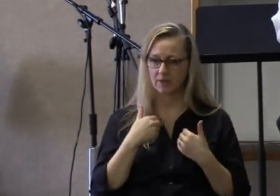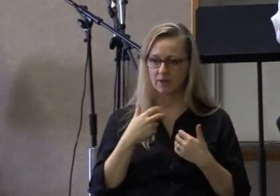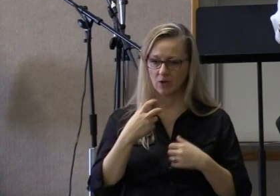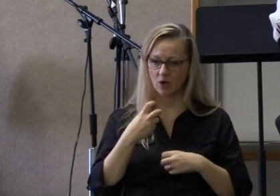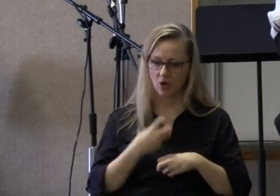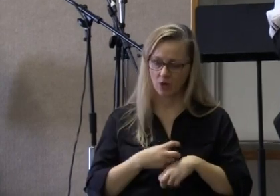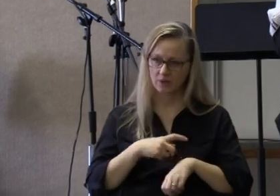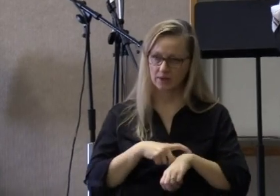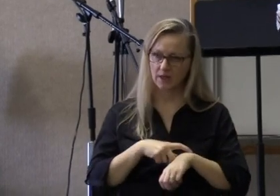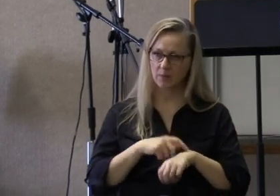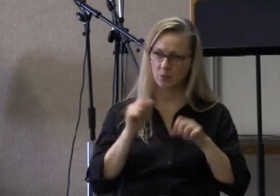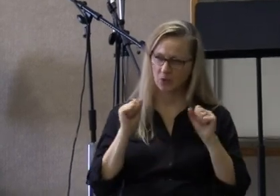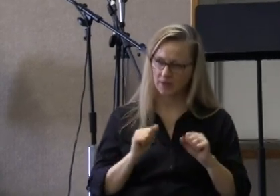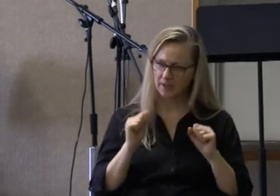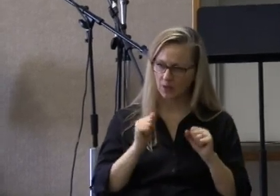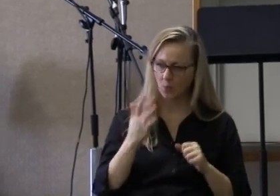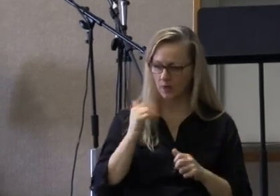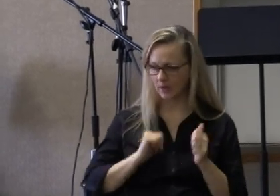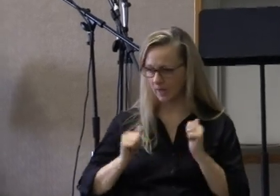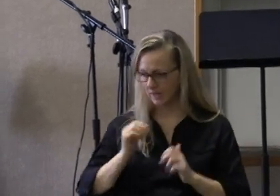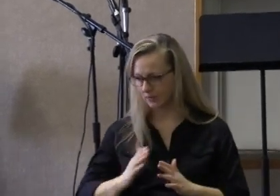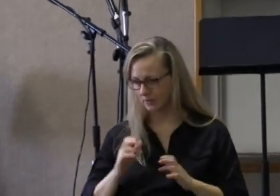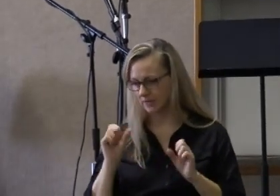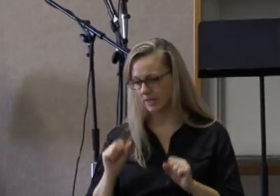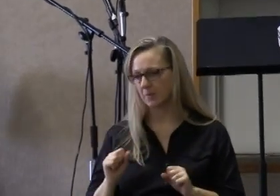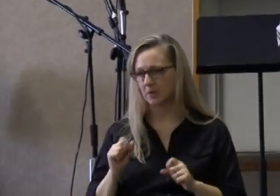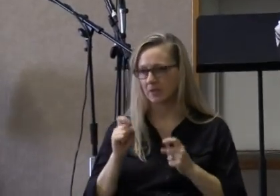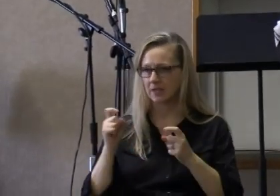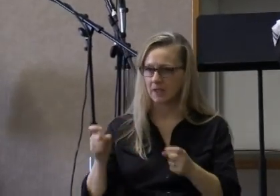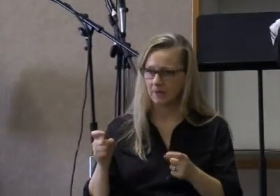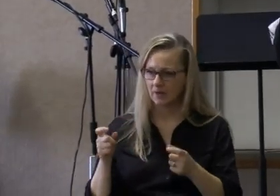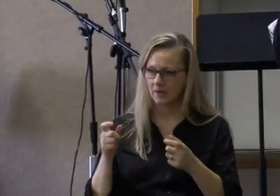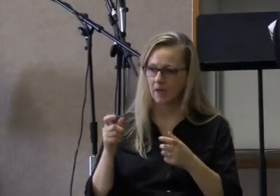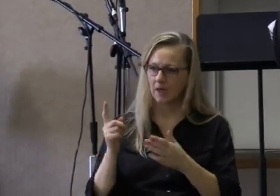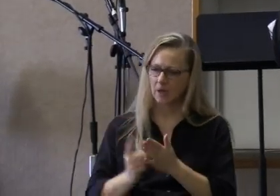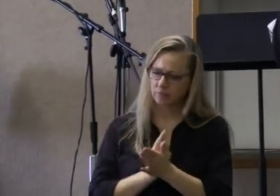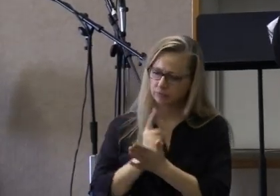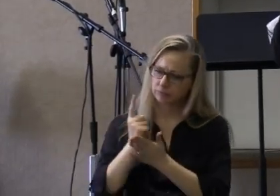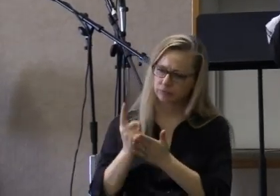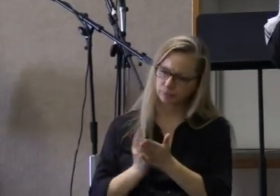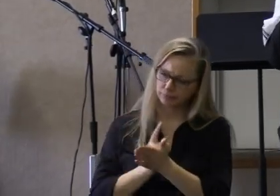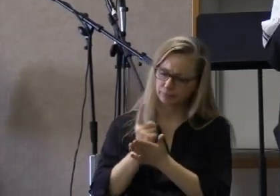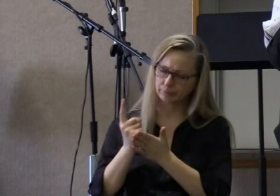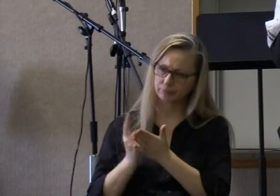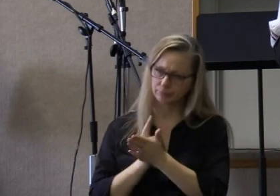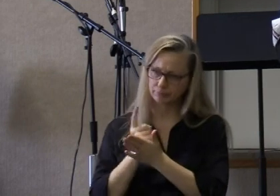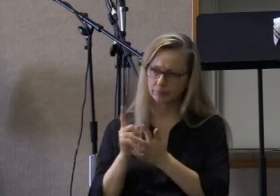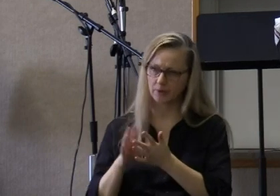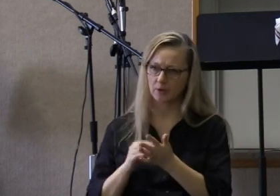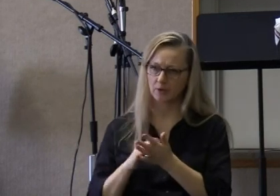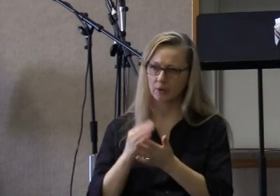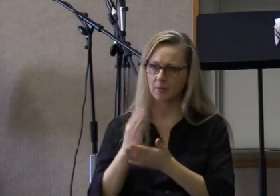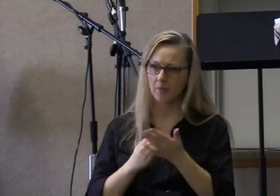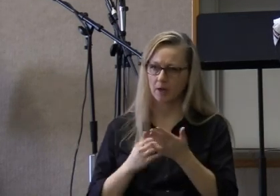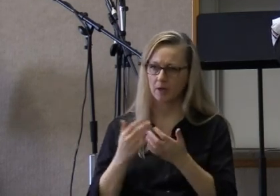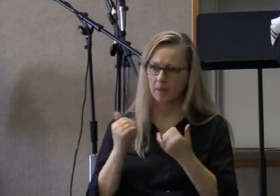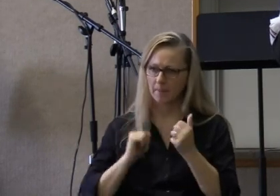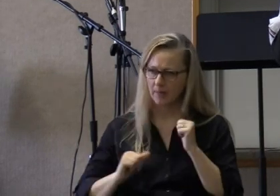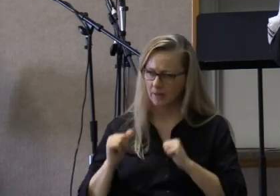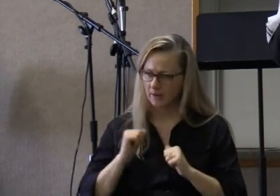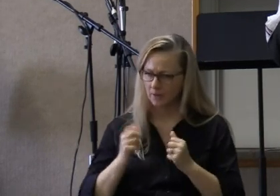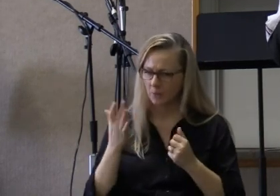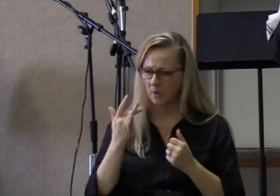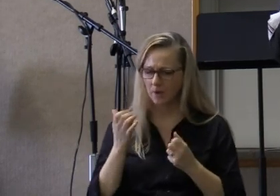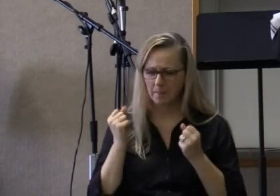out? Why are actors able to devote hours and hours to learning a part in a play? Why are many